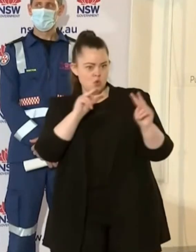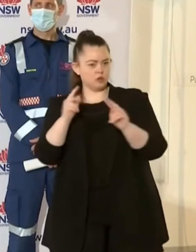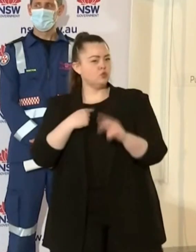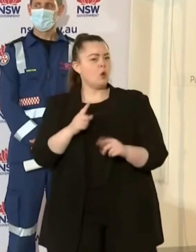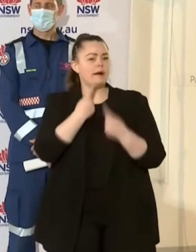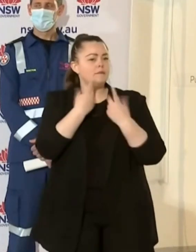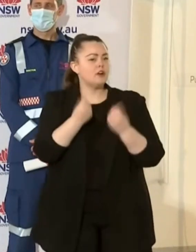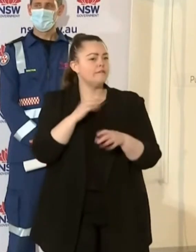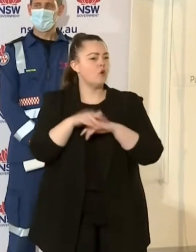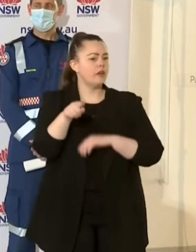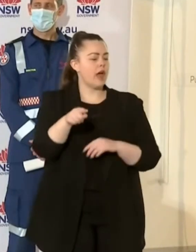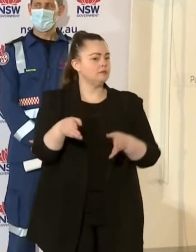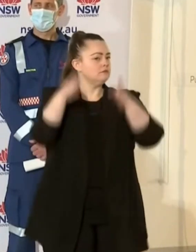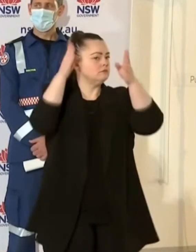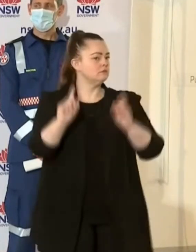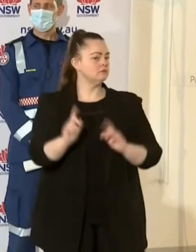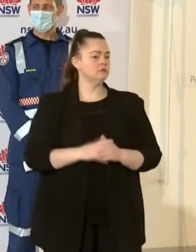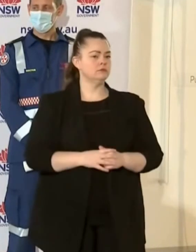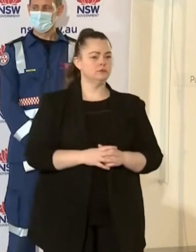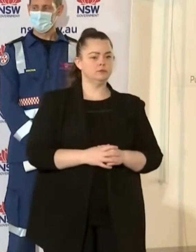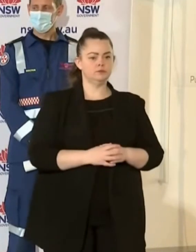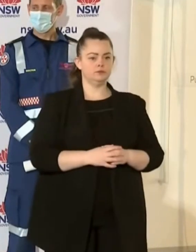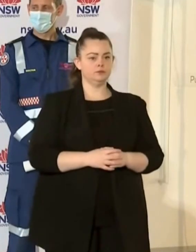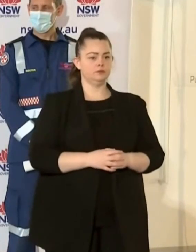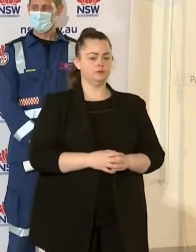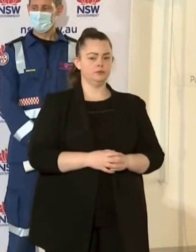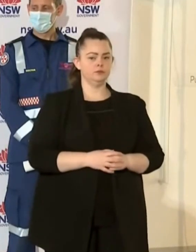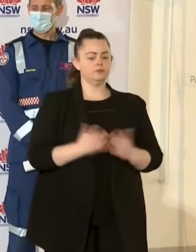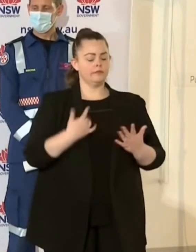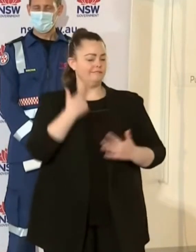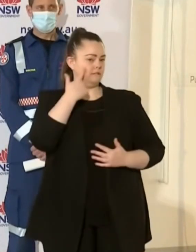Let me just provide what information I have.